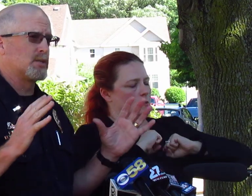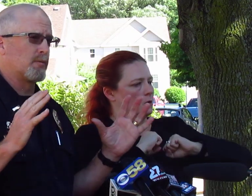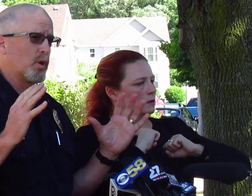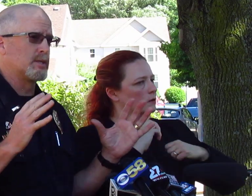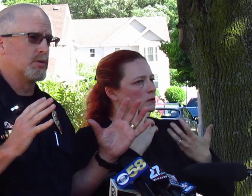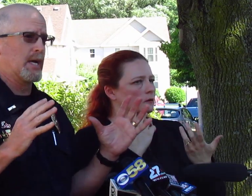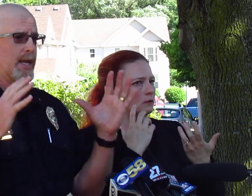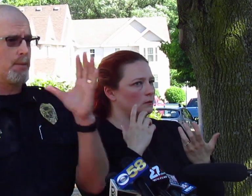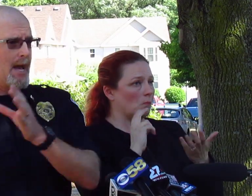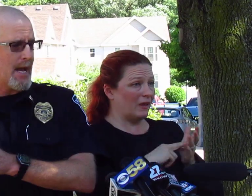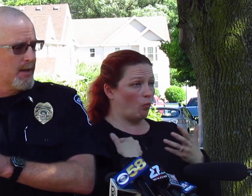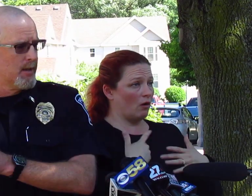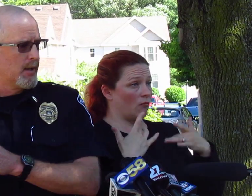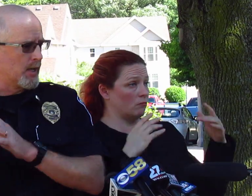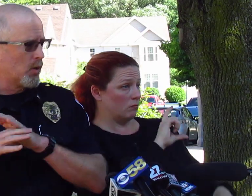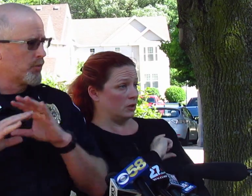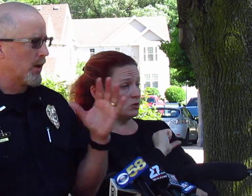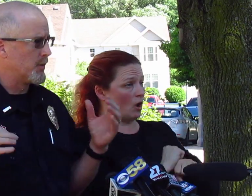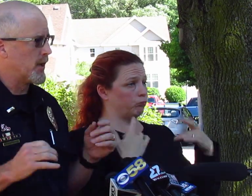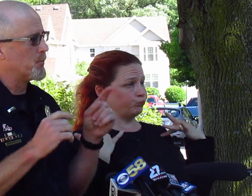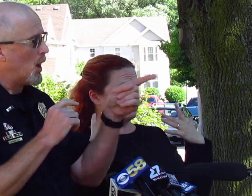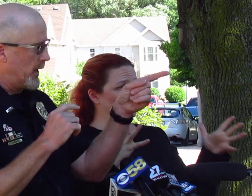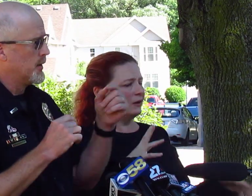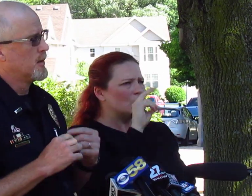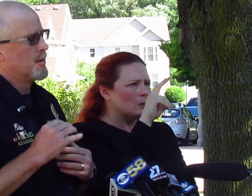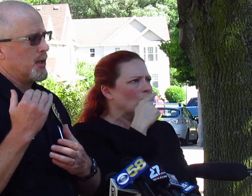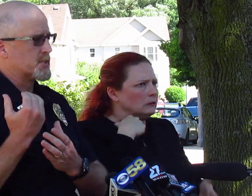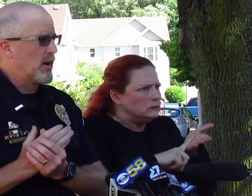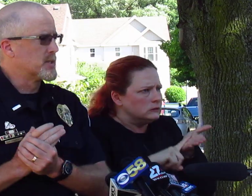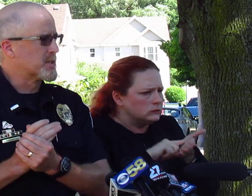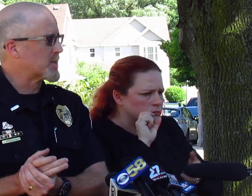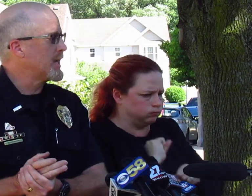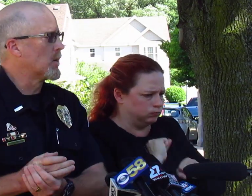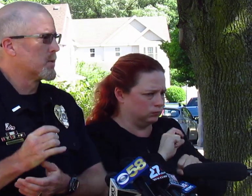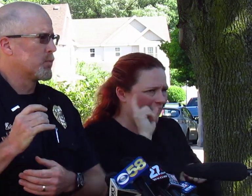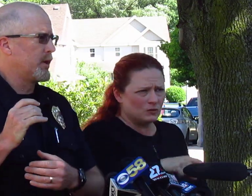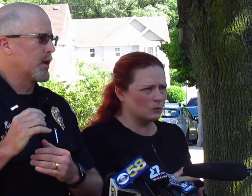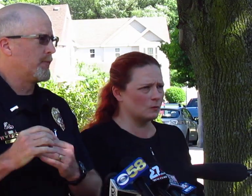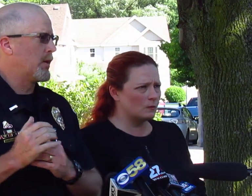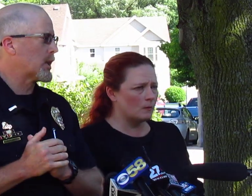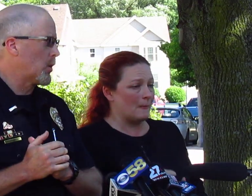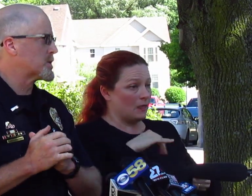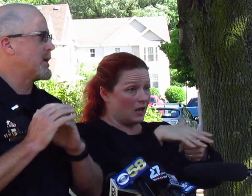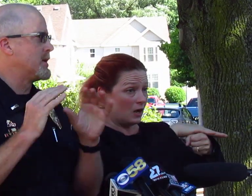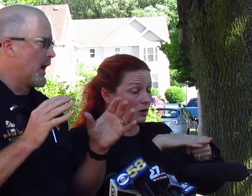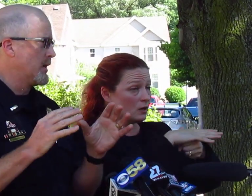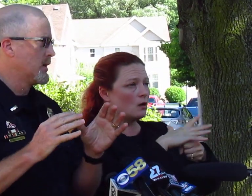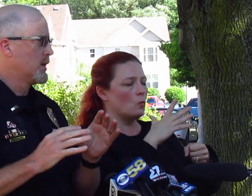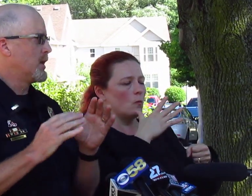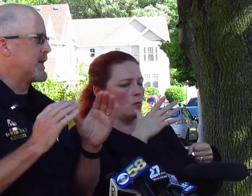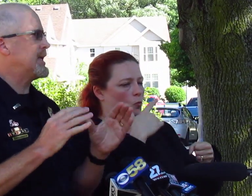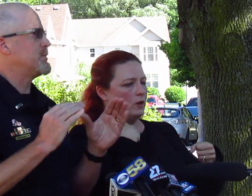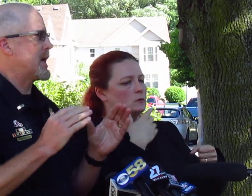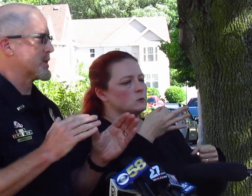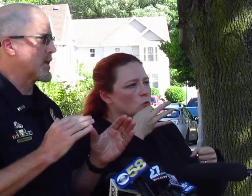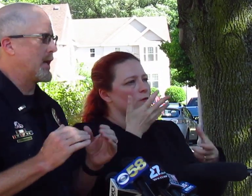a lot of work to do now to get back and go through everything. But as far as the site goes, we are very close to being done